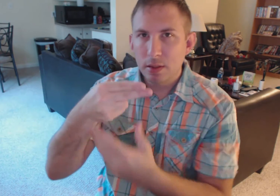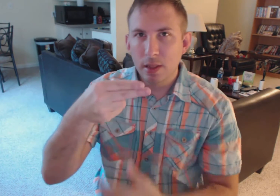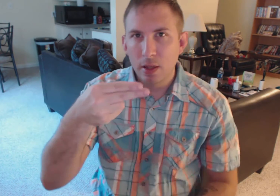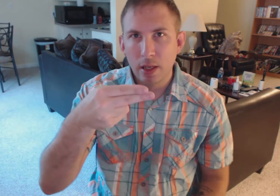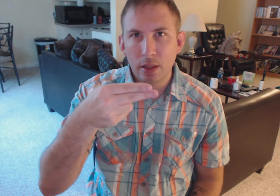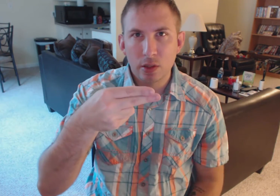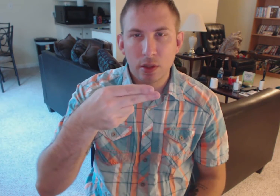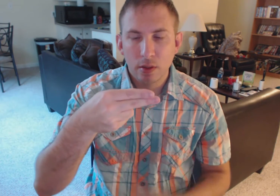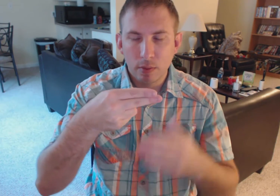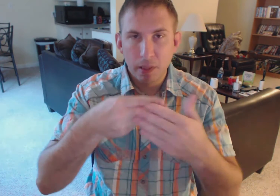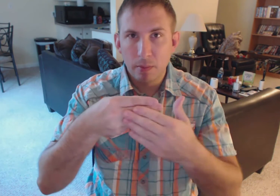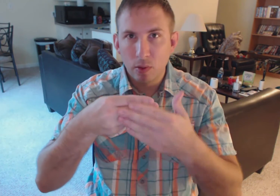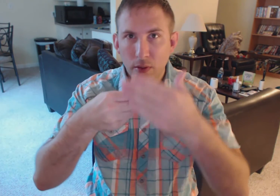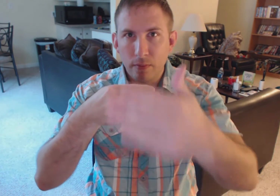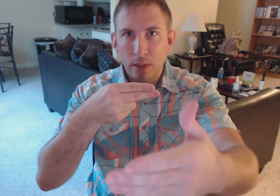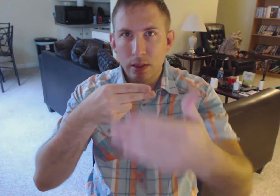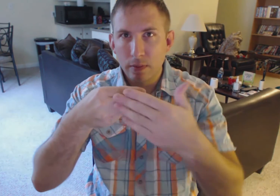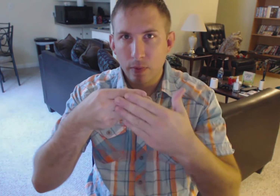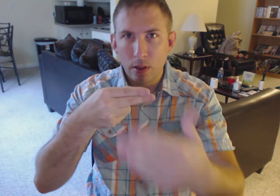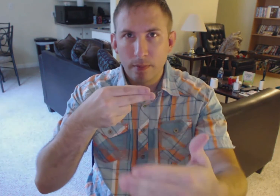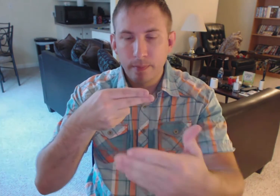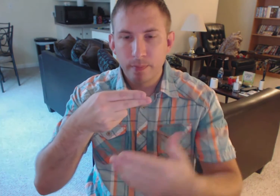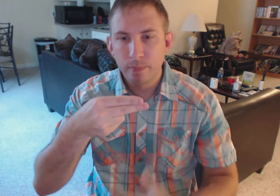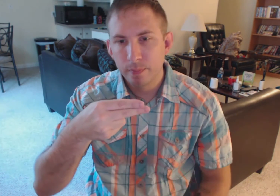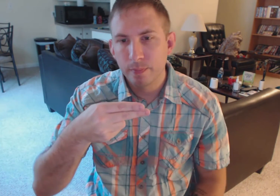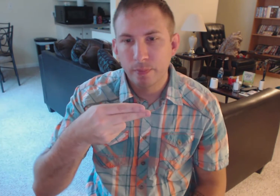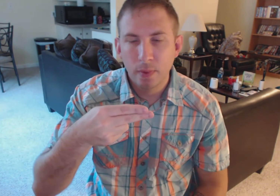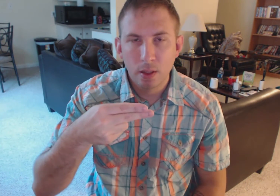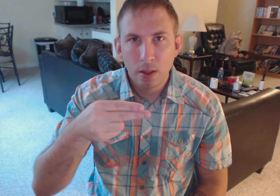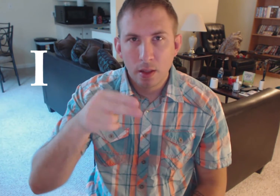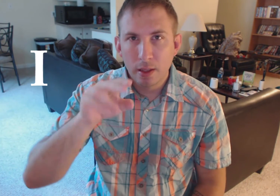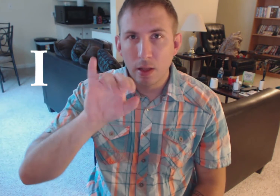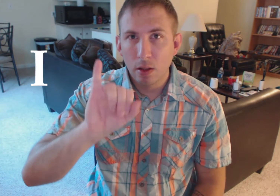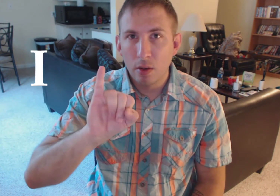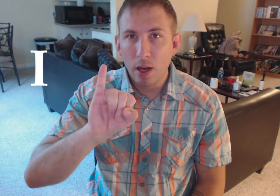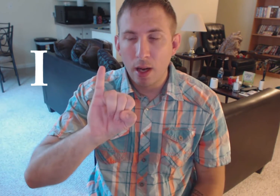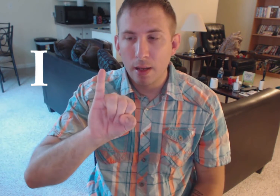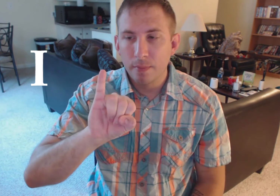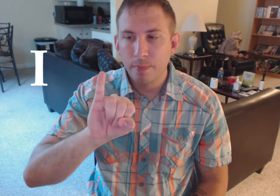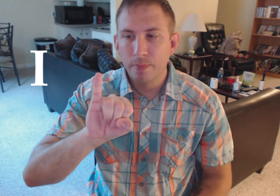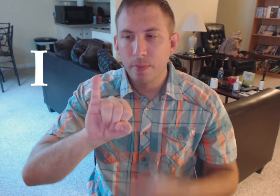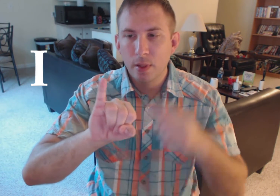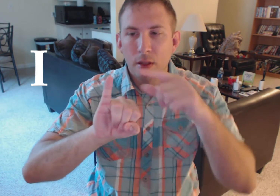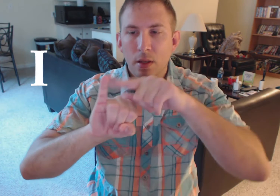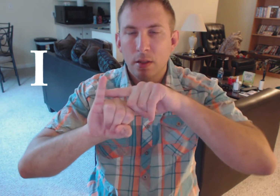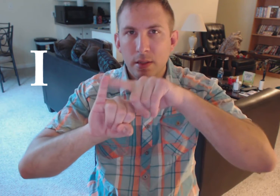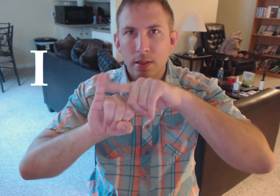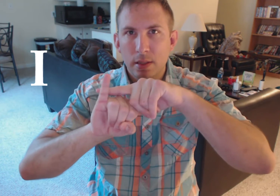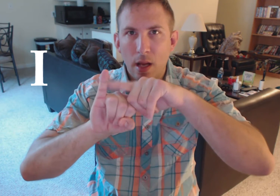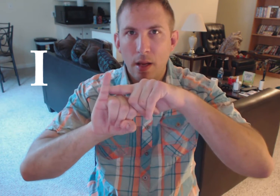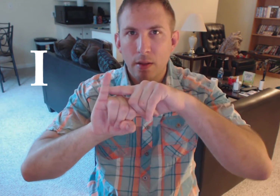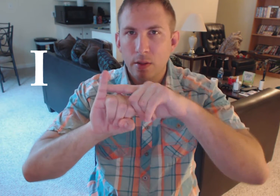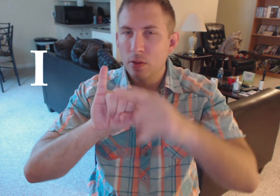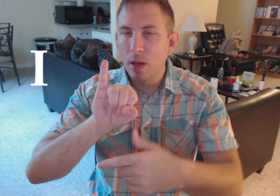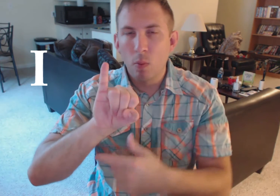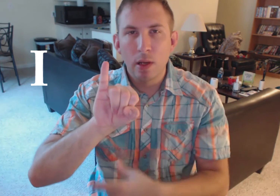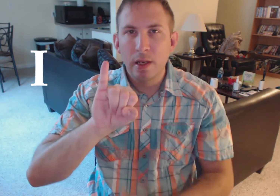Just letter H. Remember, face front. Now letter I. This is I. You got one